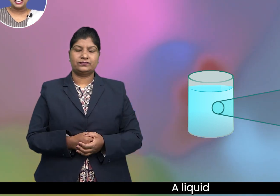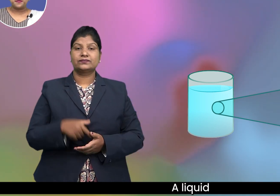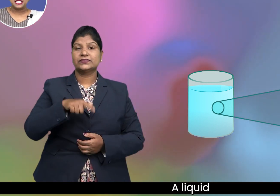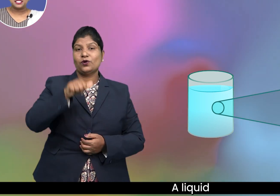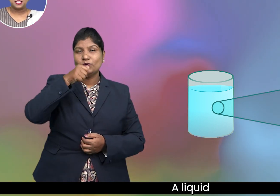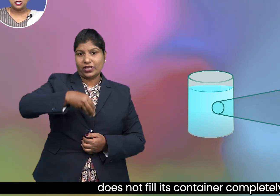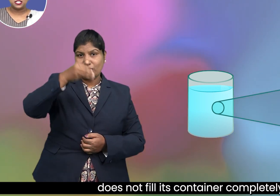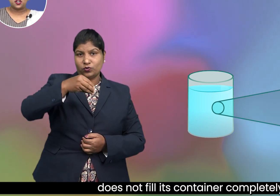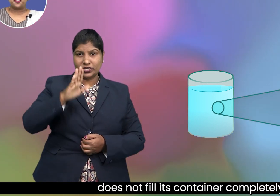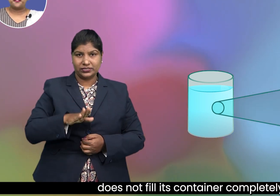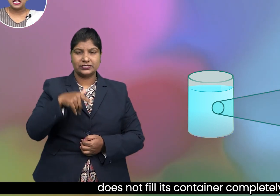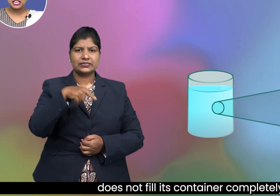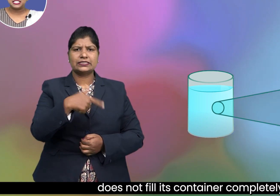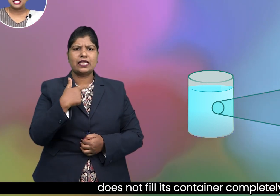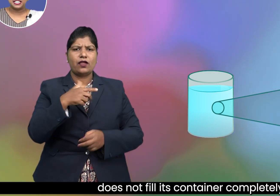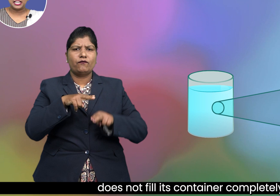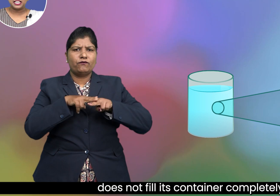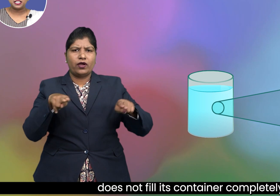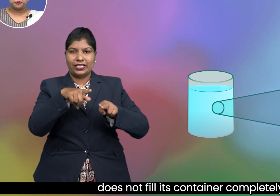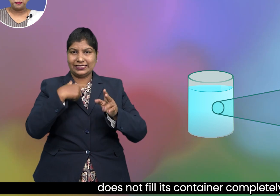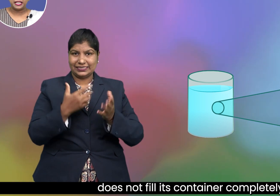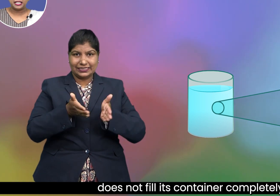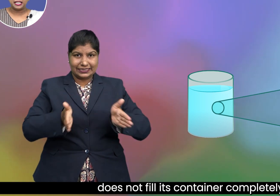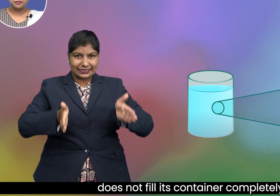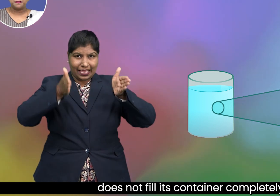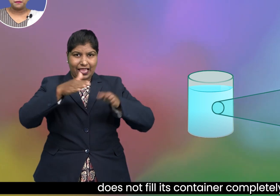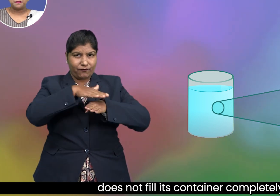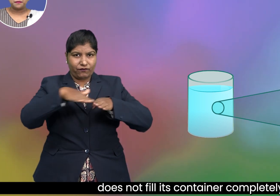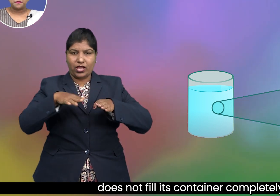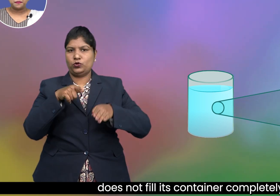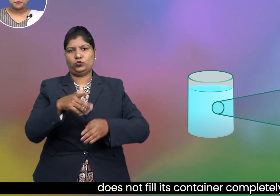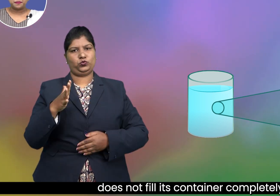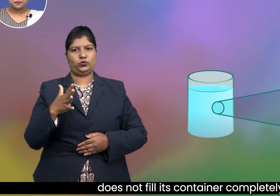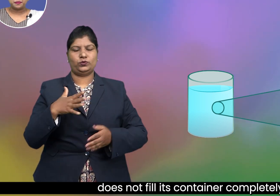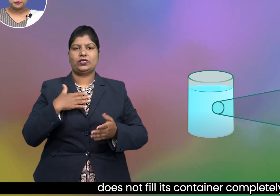A liquid does not fill its container completely